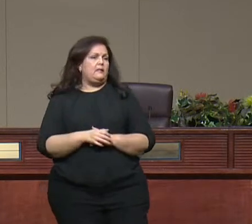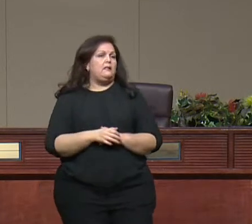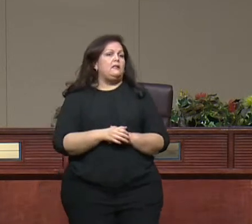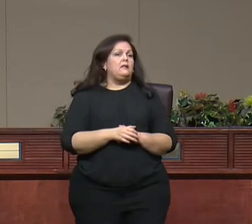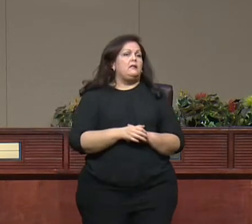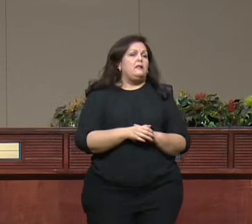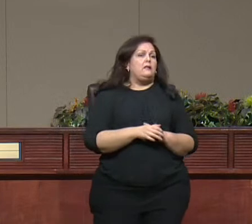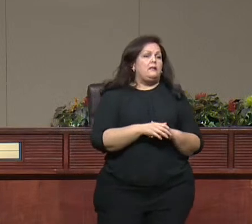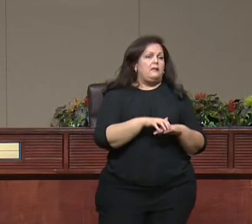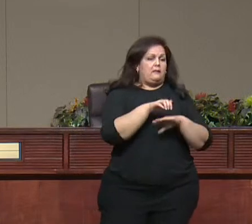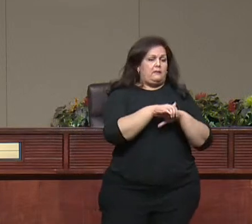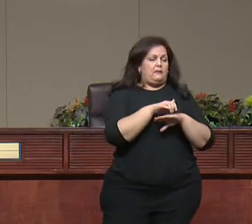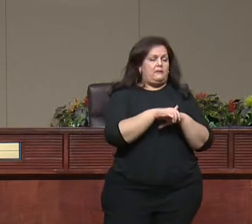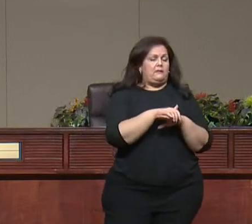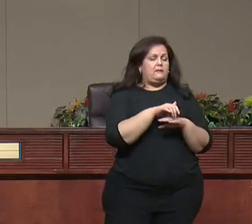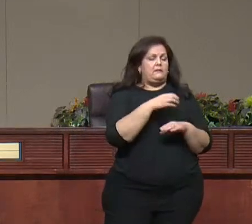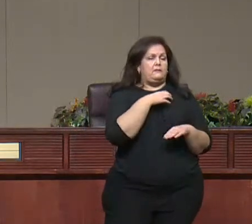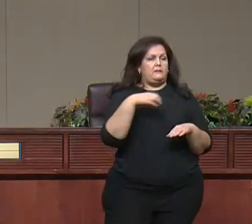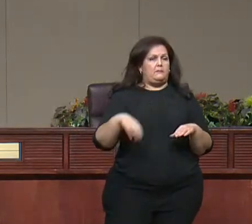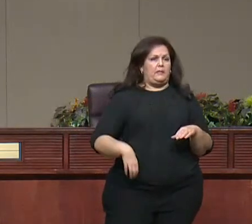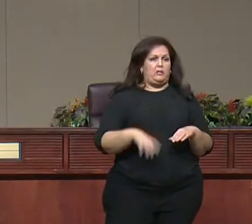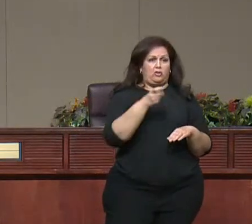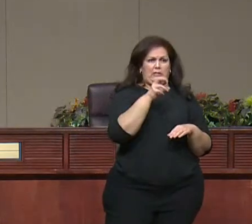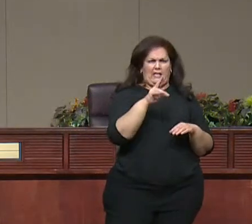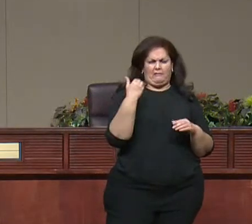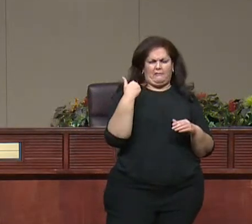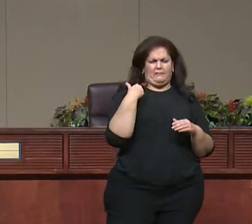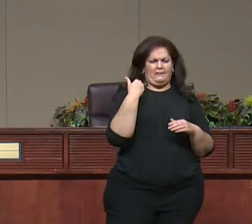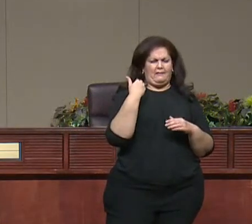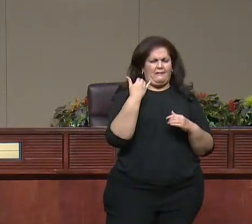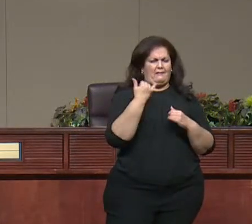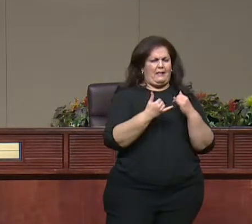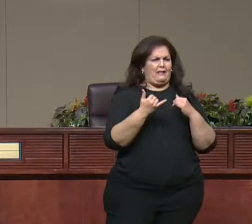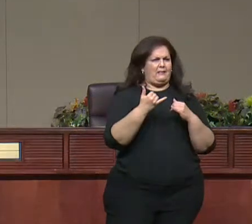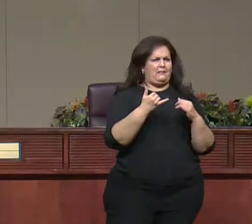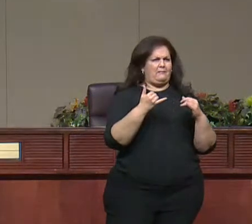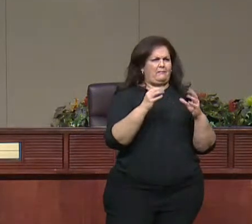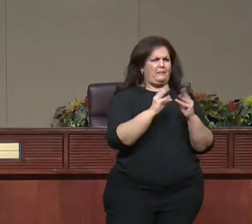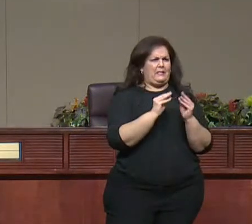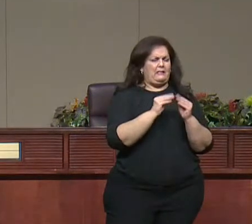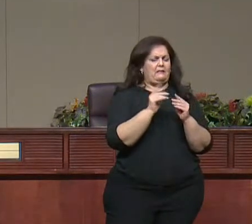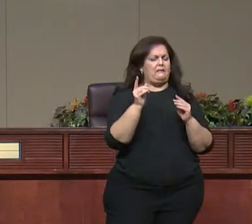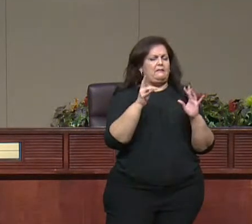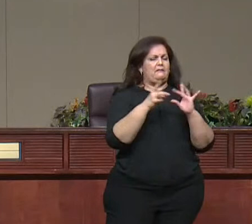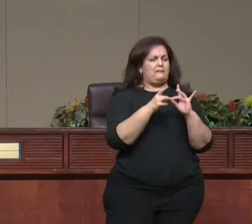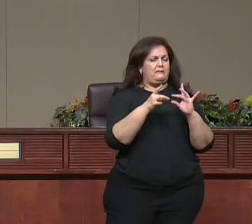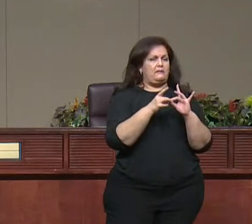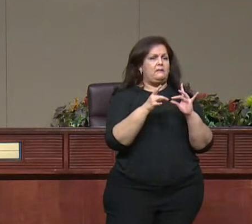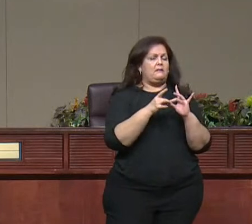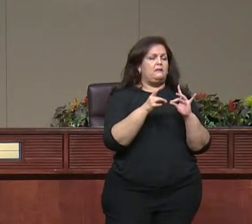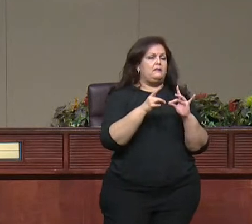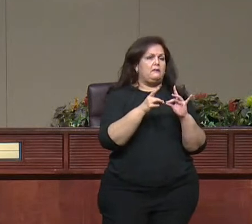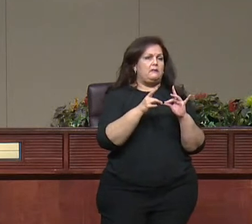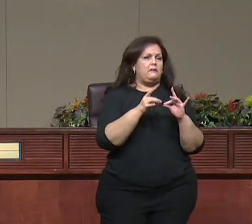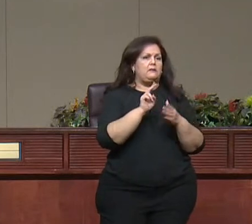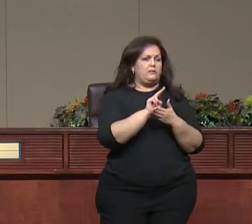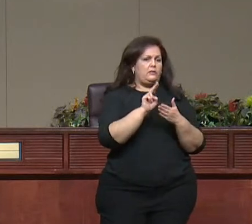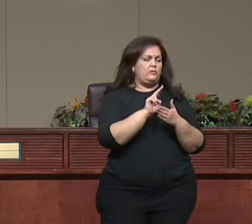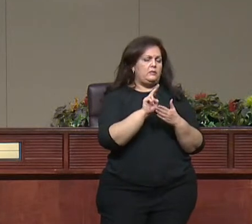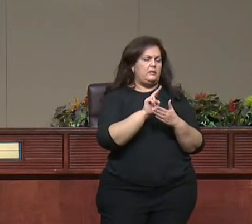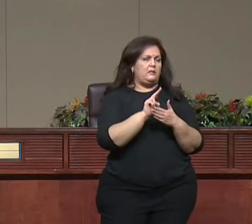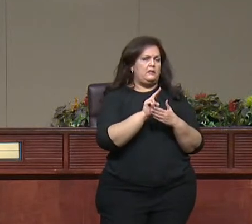Mayor Dyer reported at the last briefing that they're using their